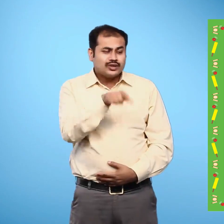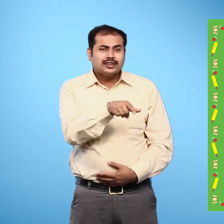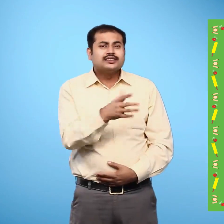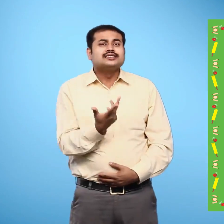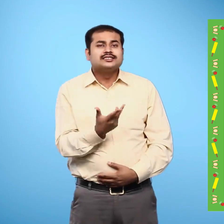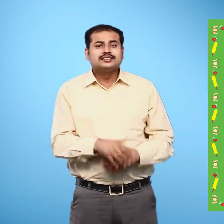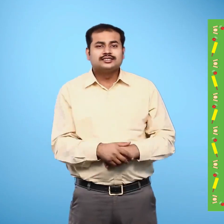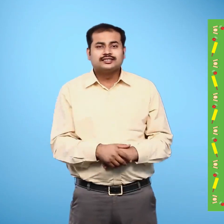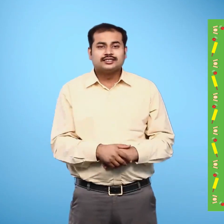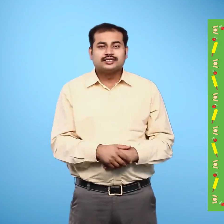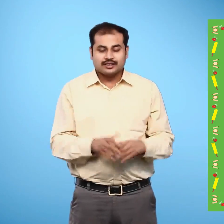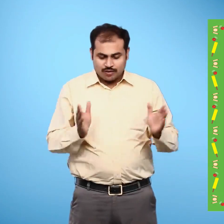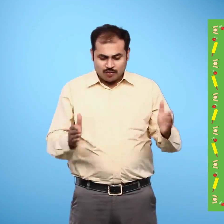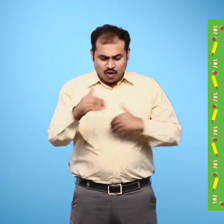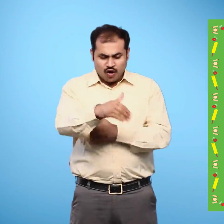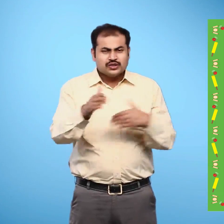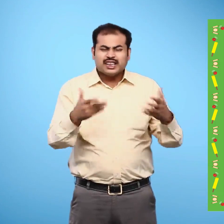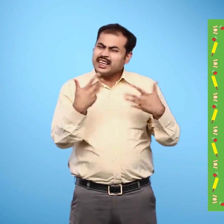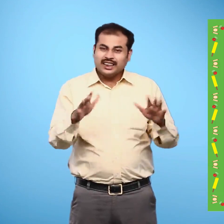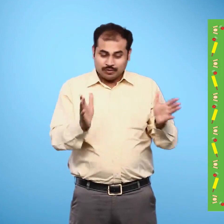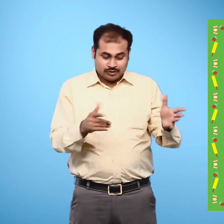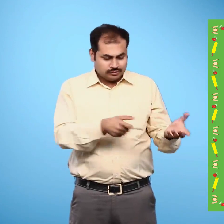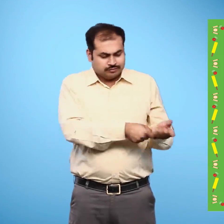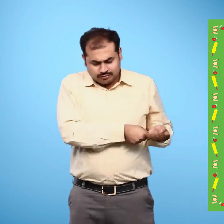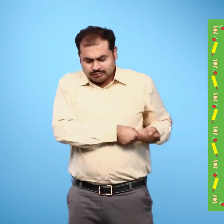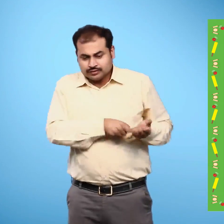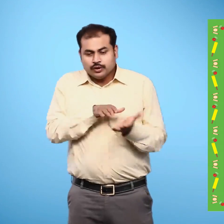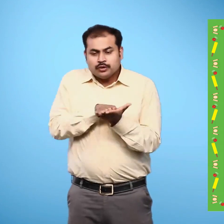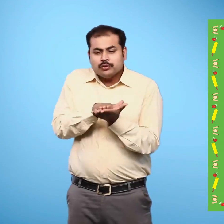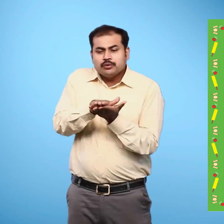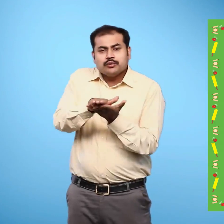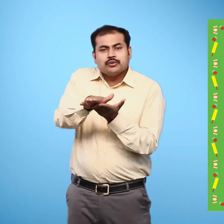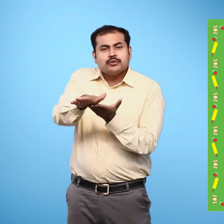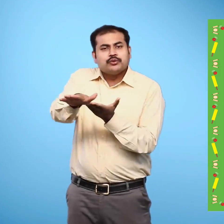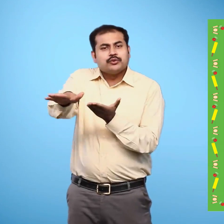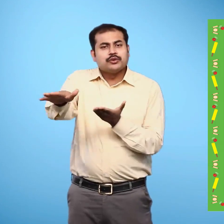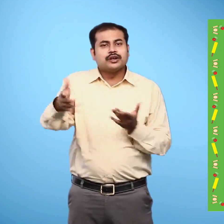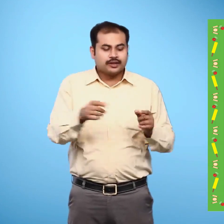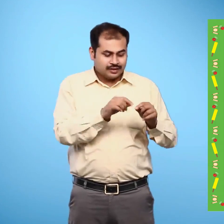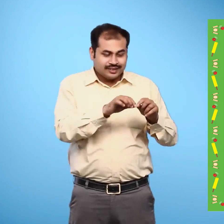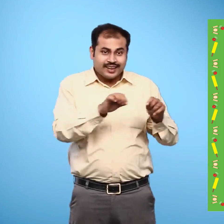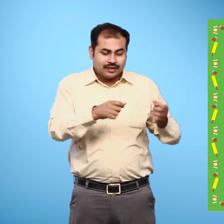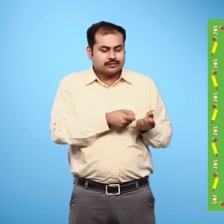is pulling thread tied to a box, and the box is sliding on the ground.